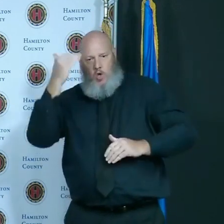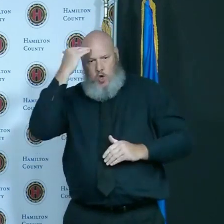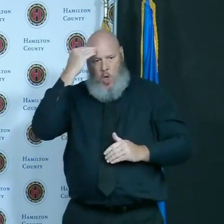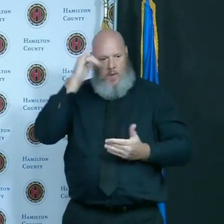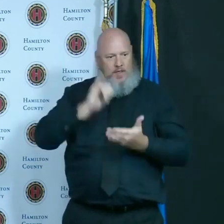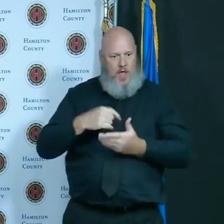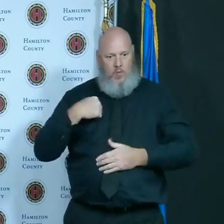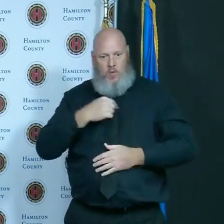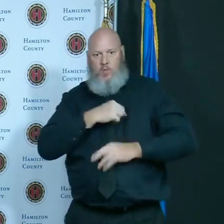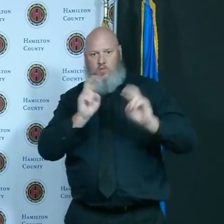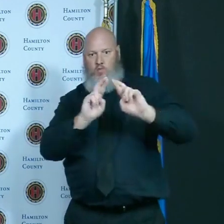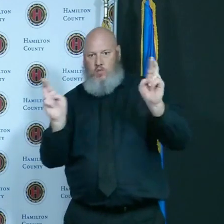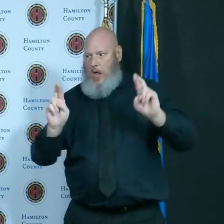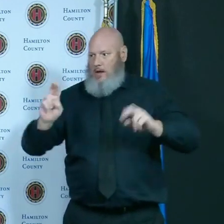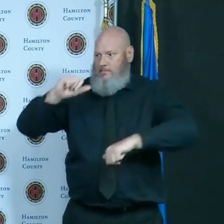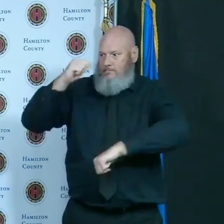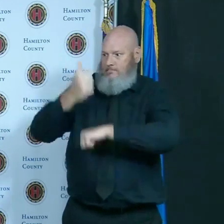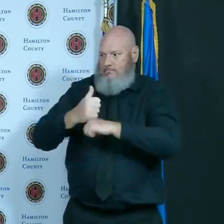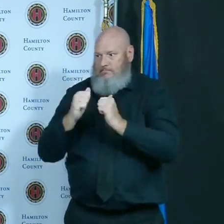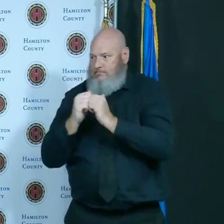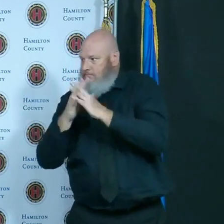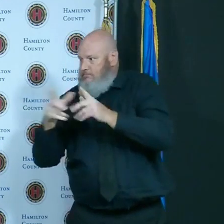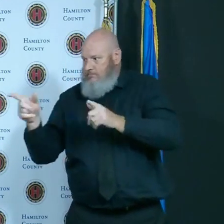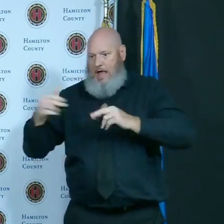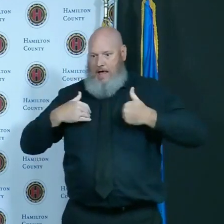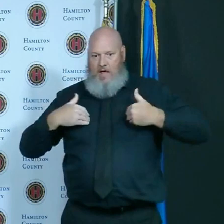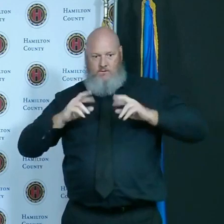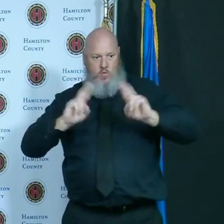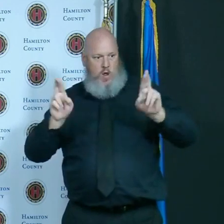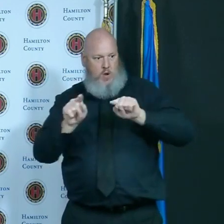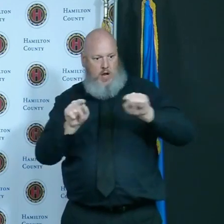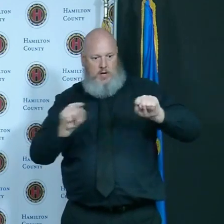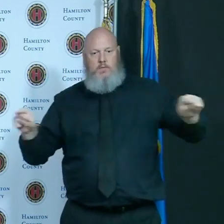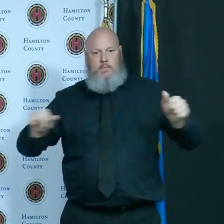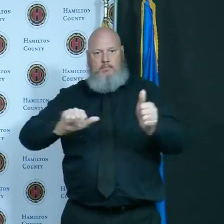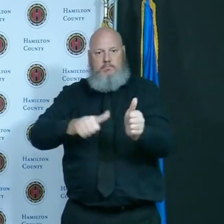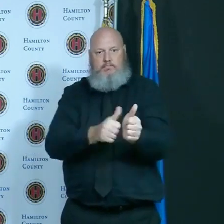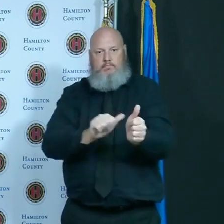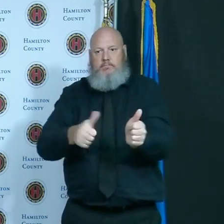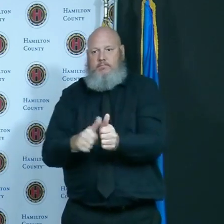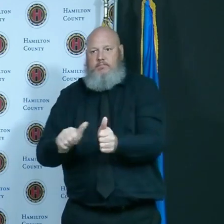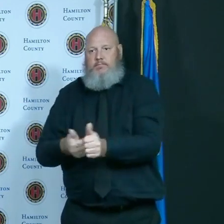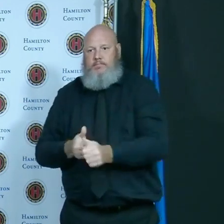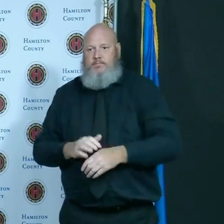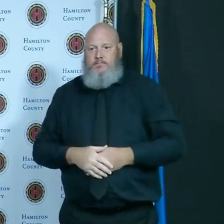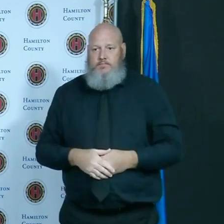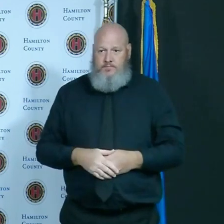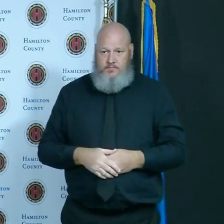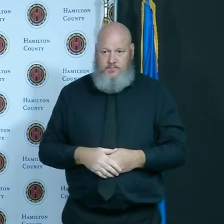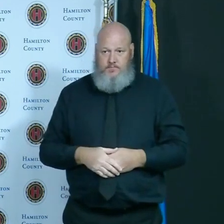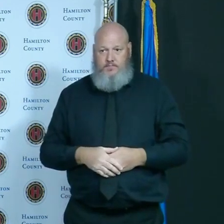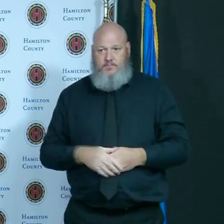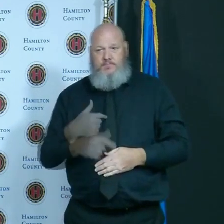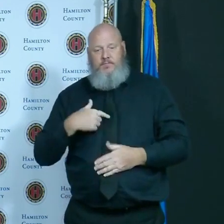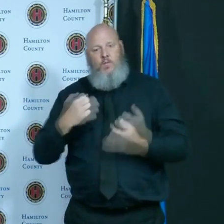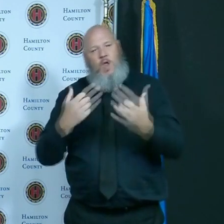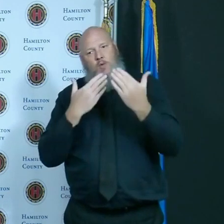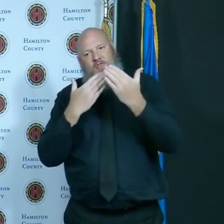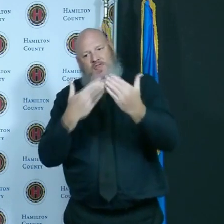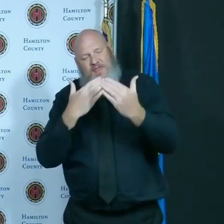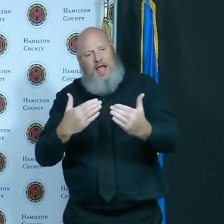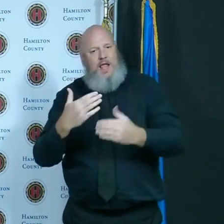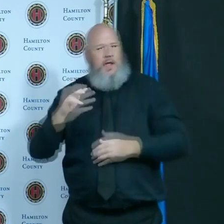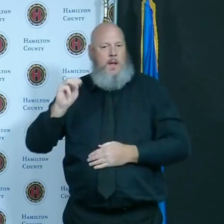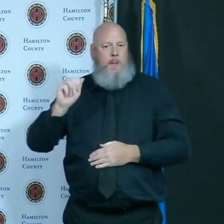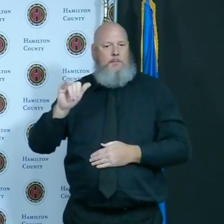things shift in Hamilton County, just know that we have those beds set up. Thank you to the mayor for his initiative on this. And